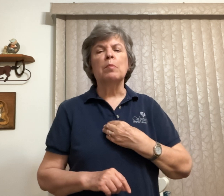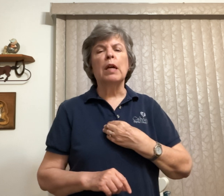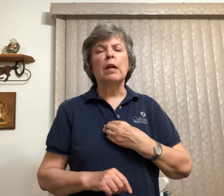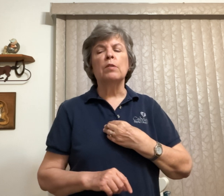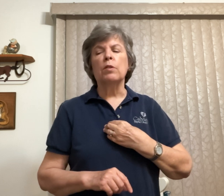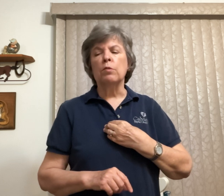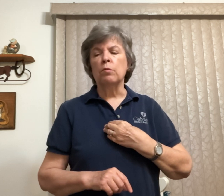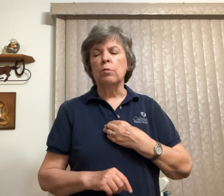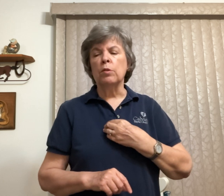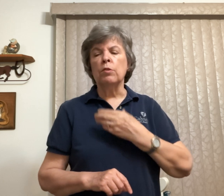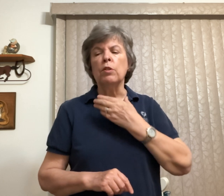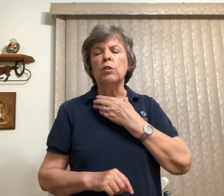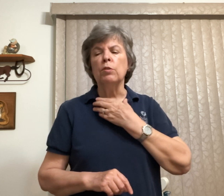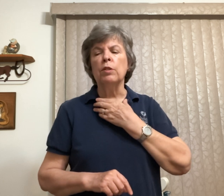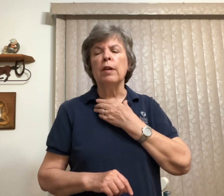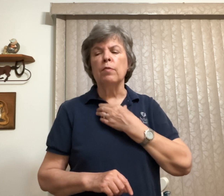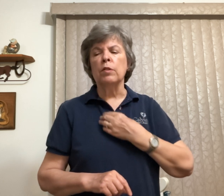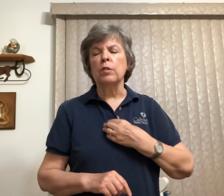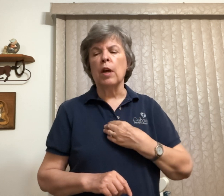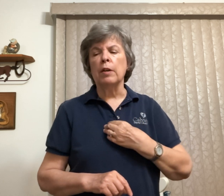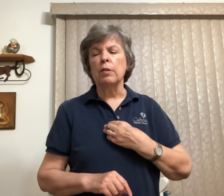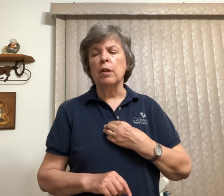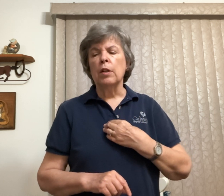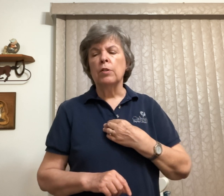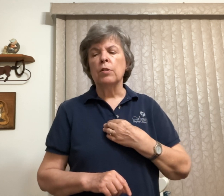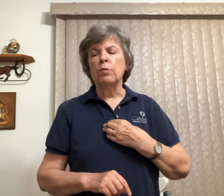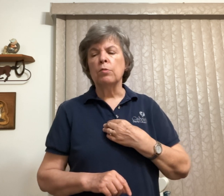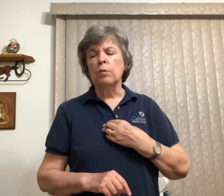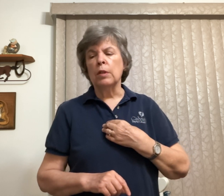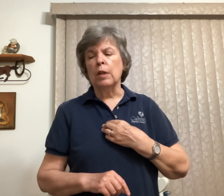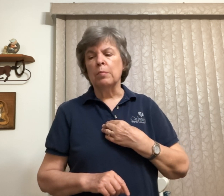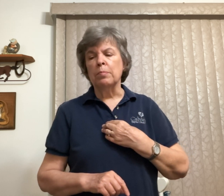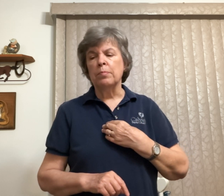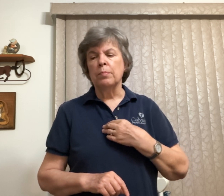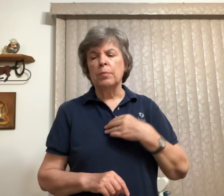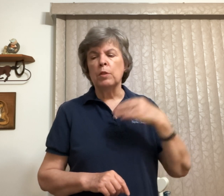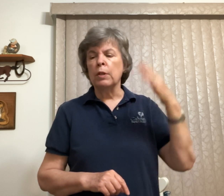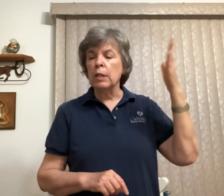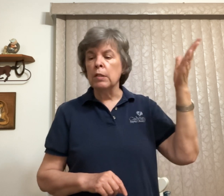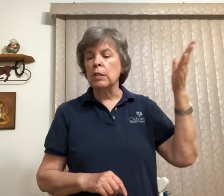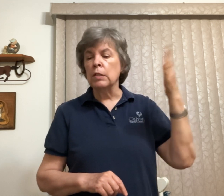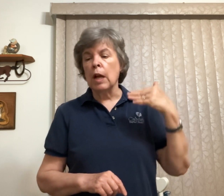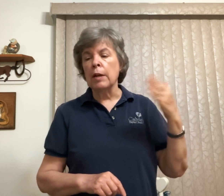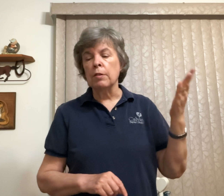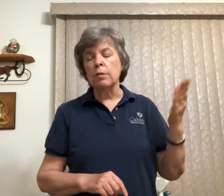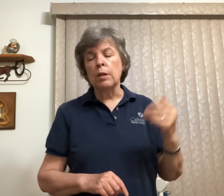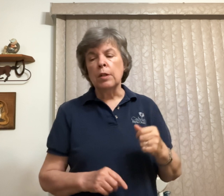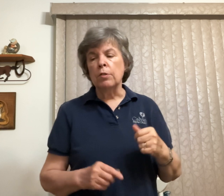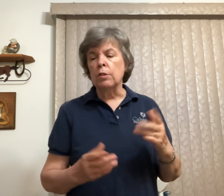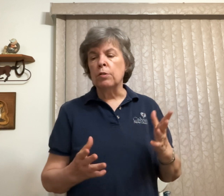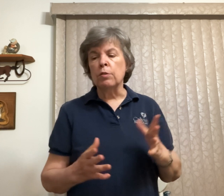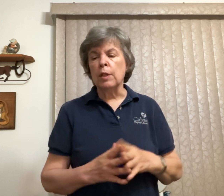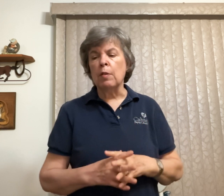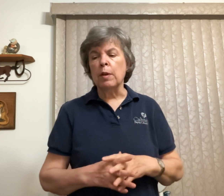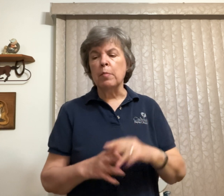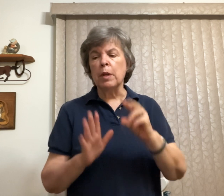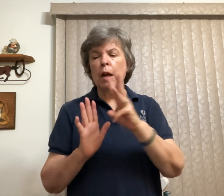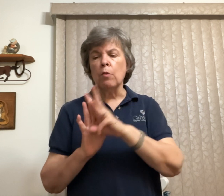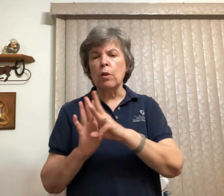down. So you can use that for desire. So his desire, you could do it that way, but I'll go